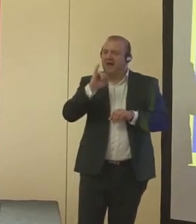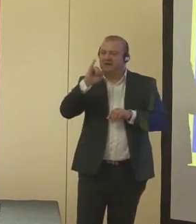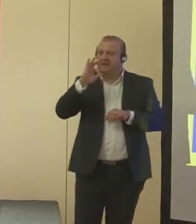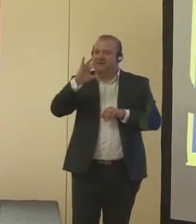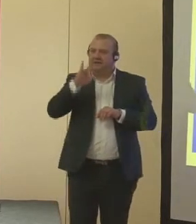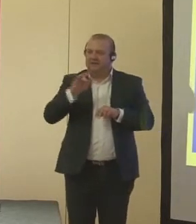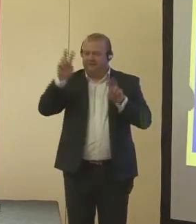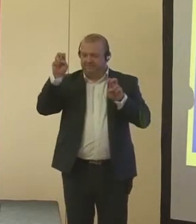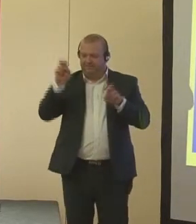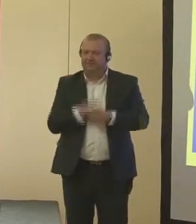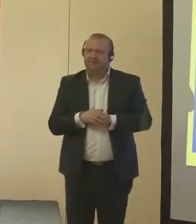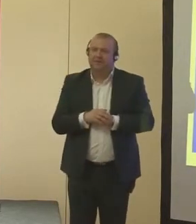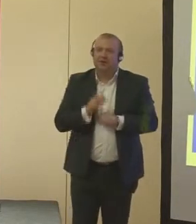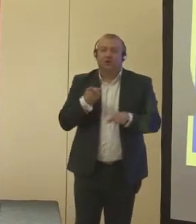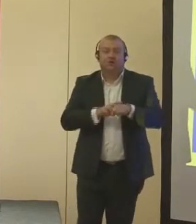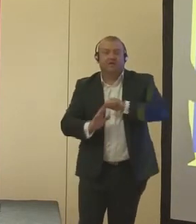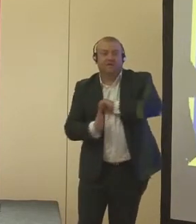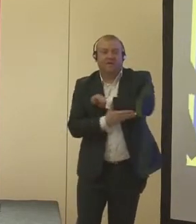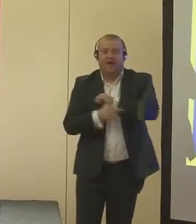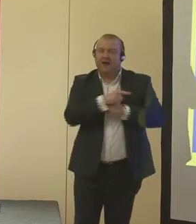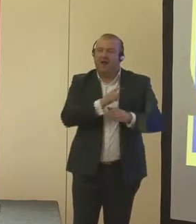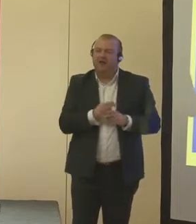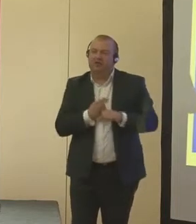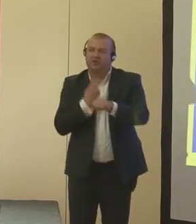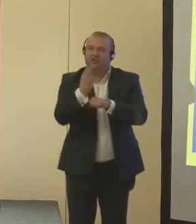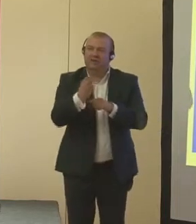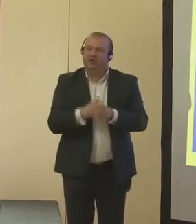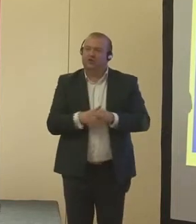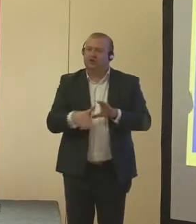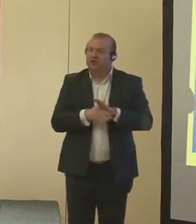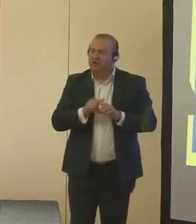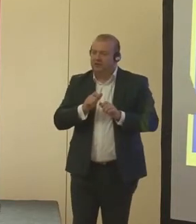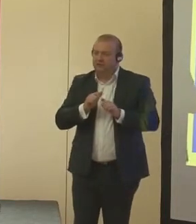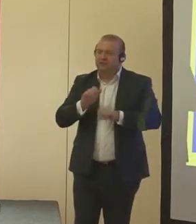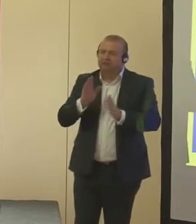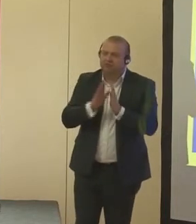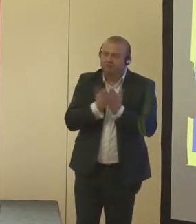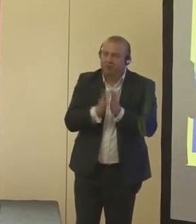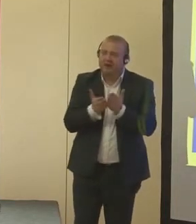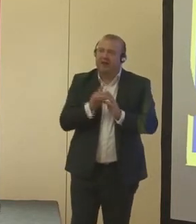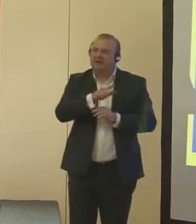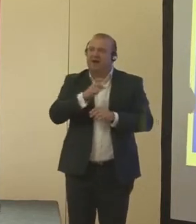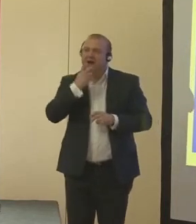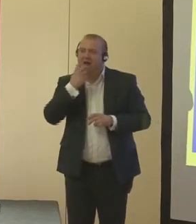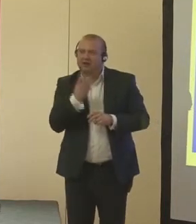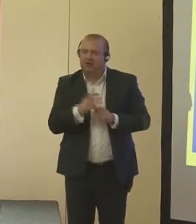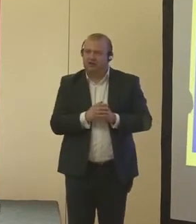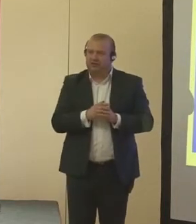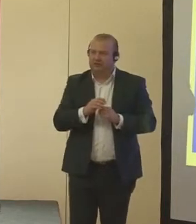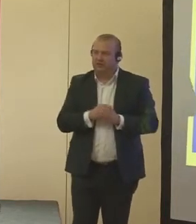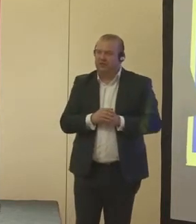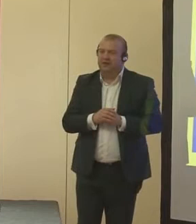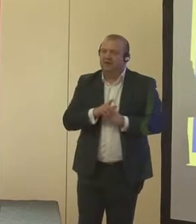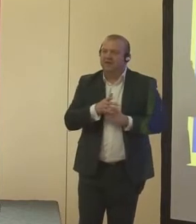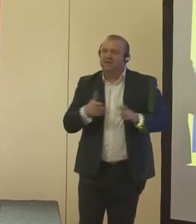supporting format used in e-publications. We're working with European SchoolNet, and you will hear a presentation